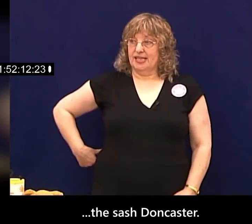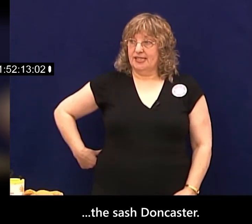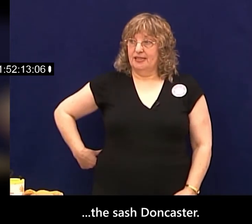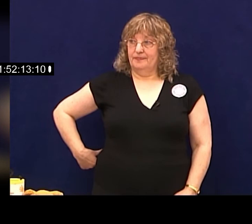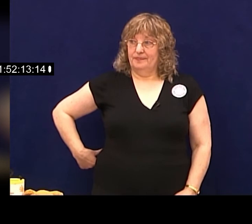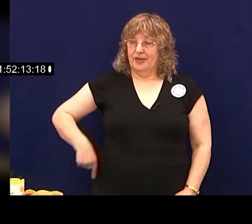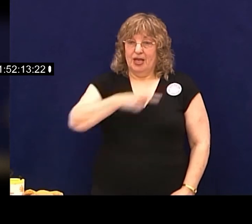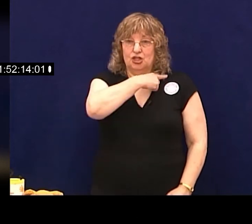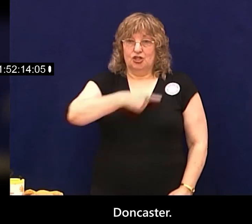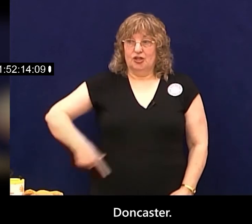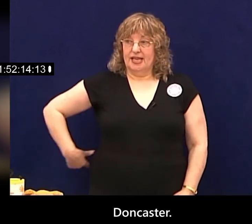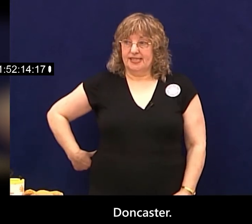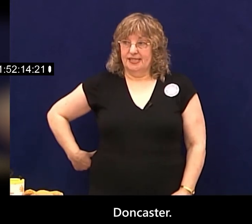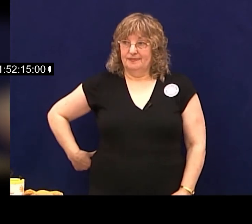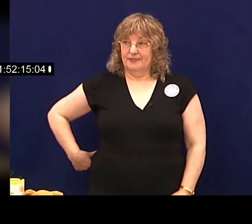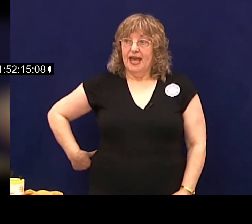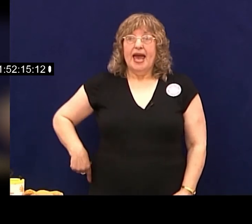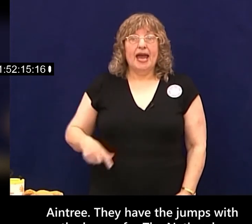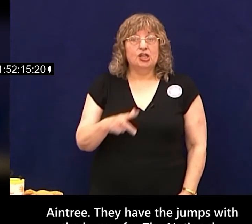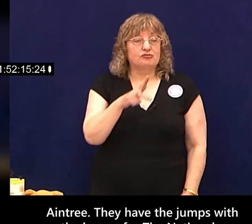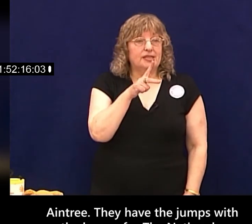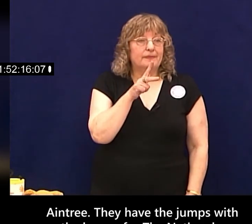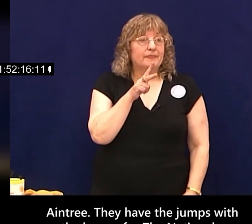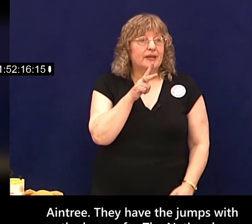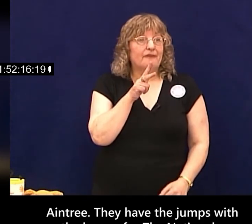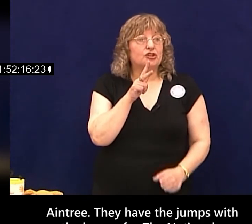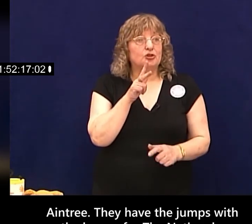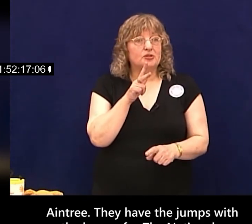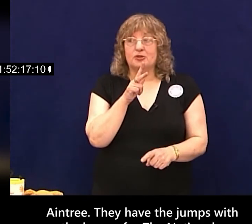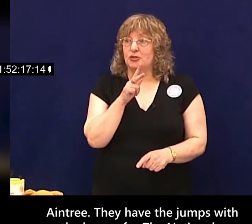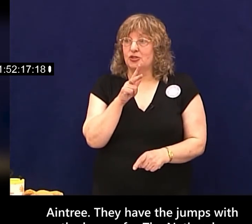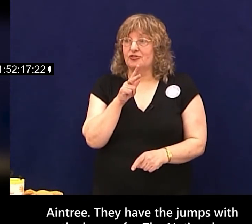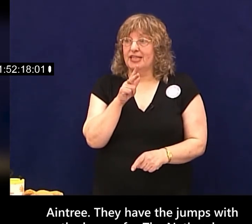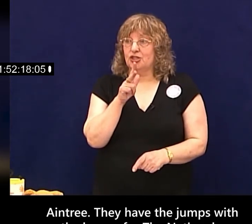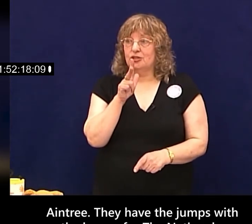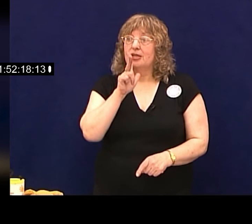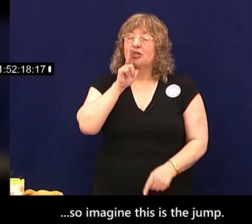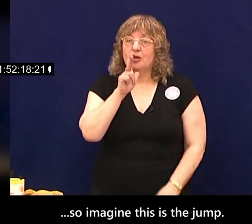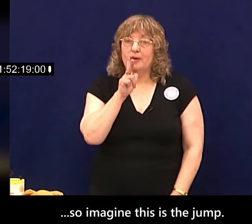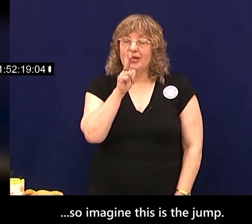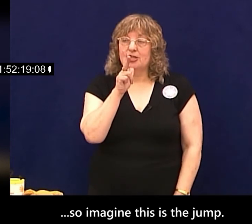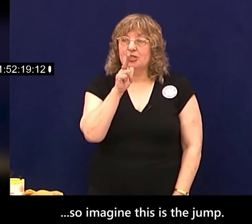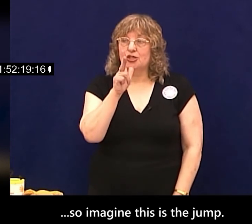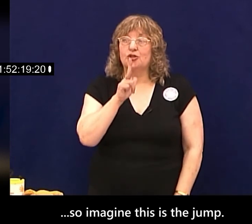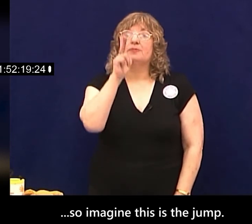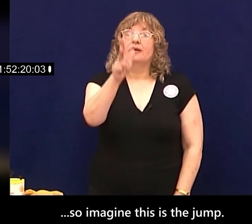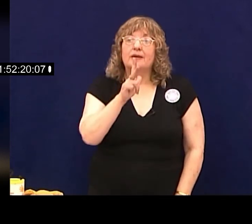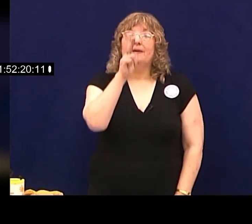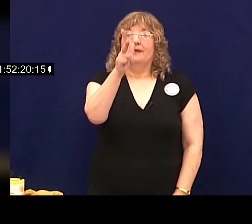Doncaster. Doncaster. Aintree, they have the jumps with the horses for the national. So imagine this is the jump.